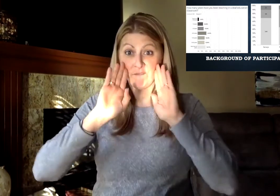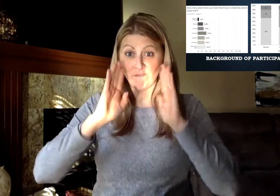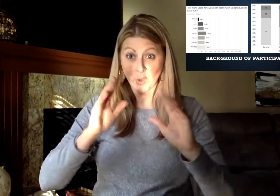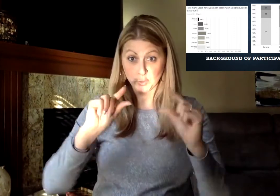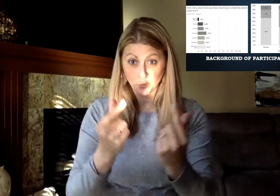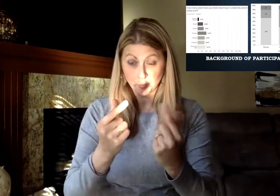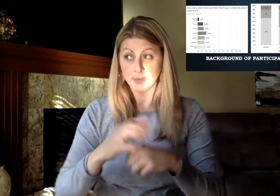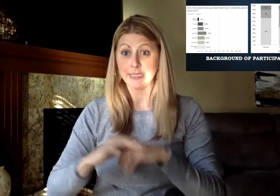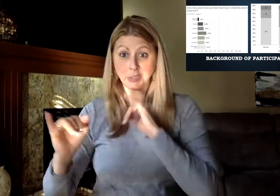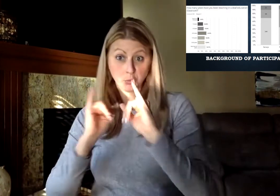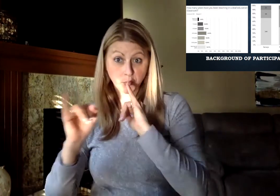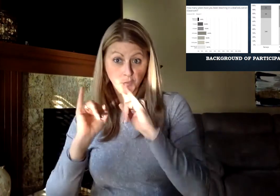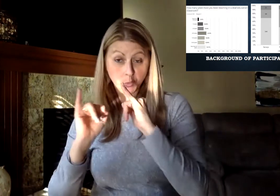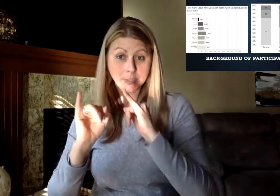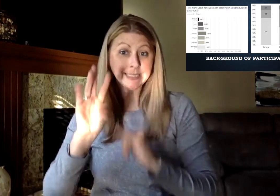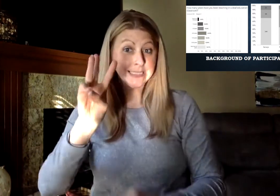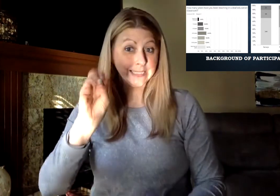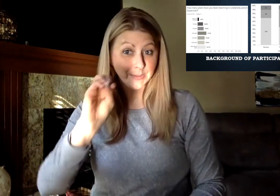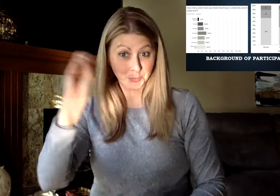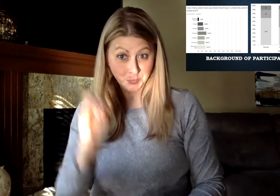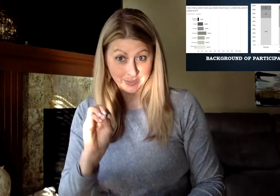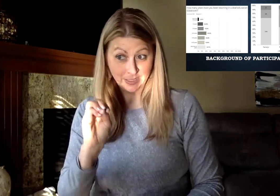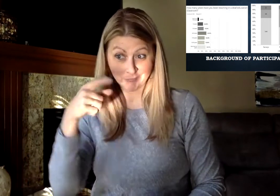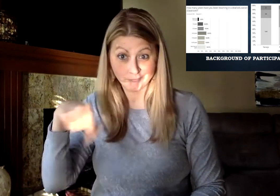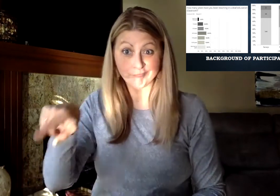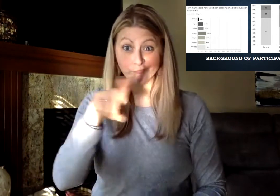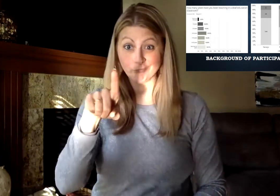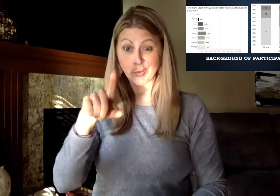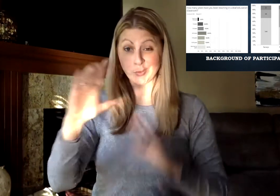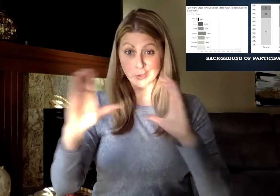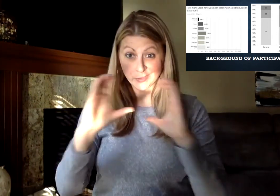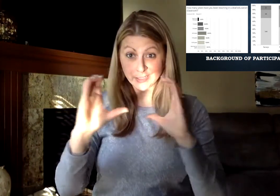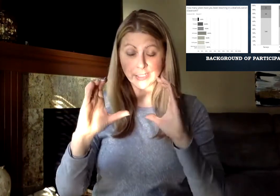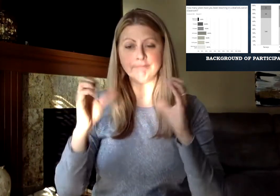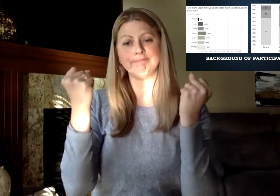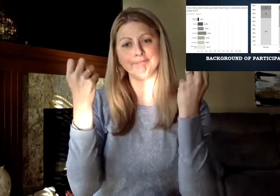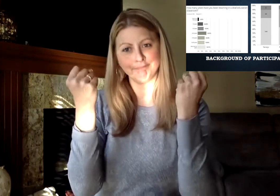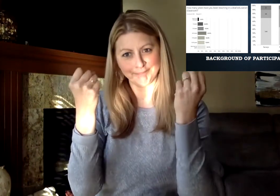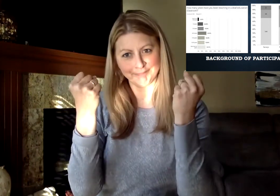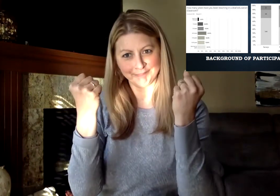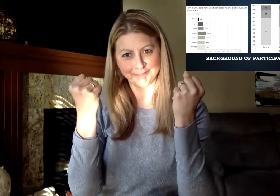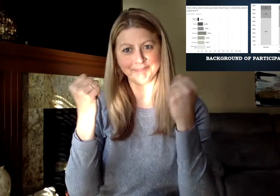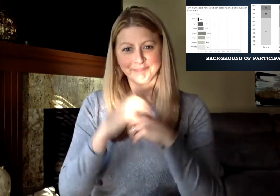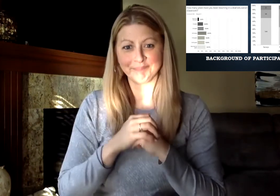Also, the focus groups, the interviews, 60% of the communication was purely